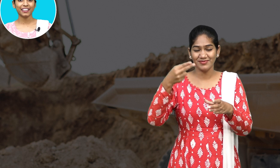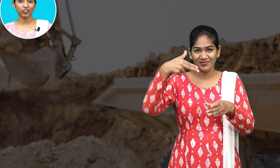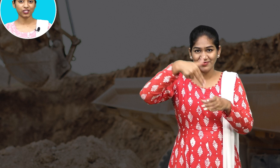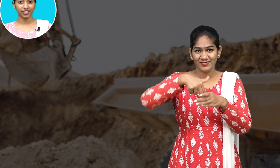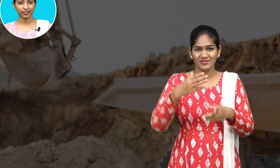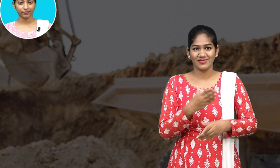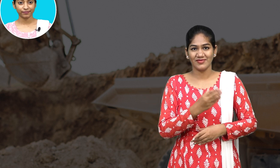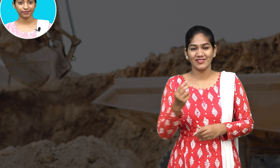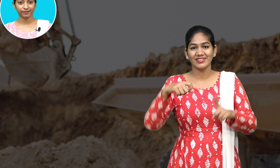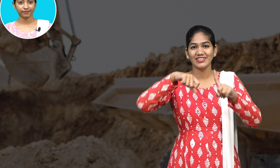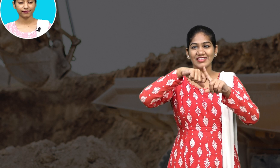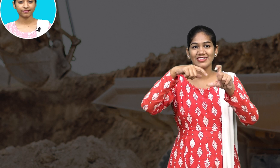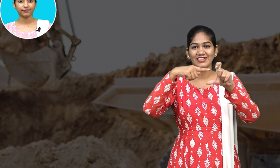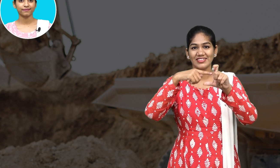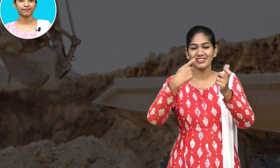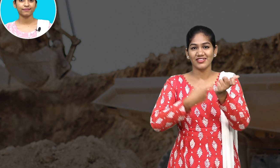and kerosene.